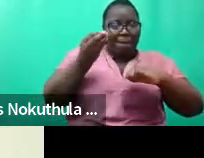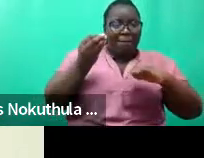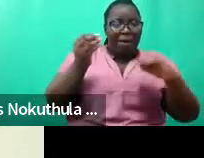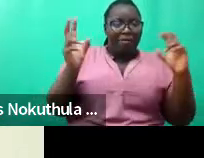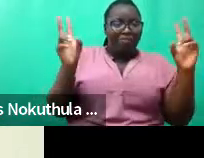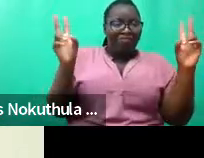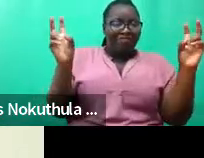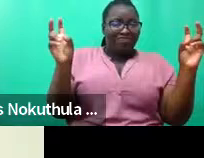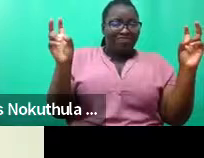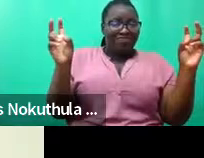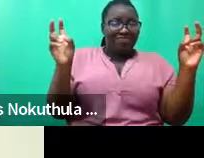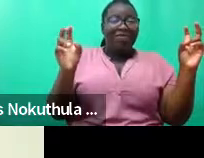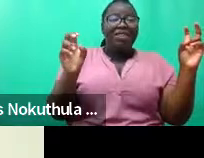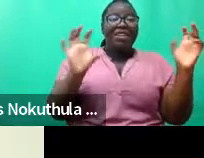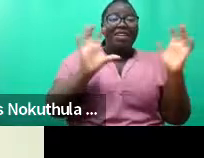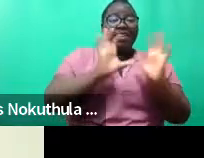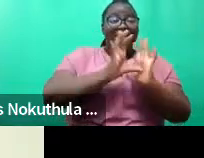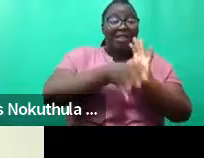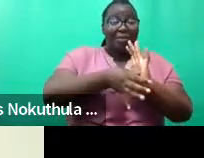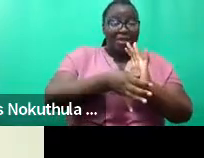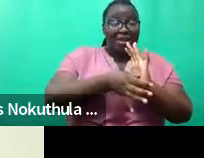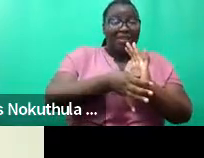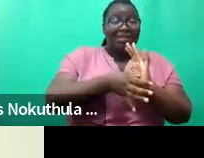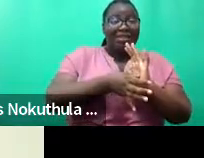We found that